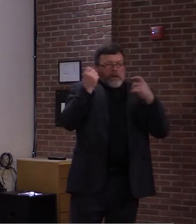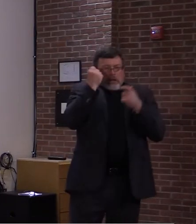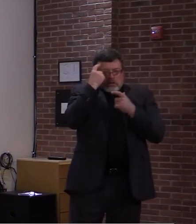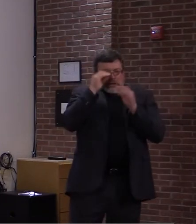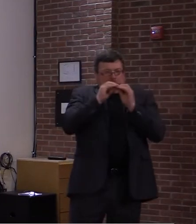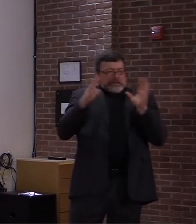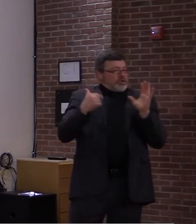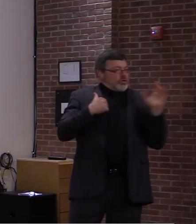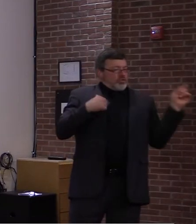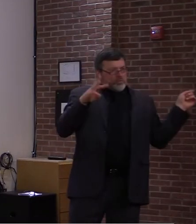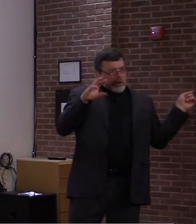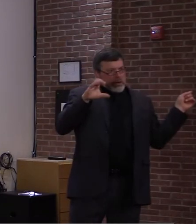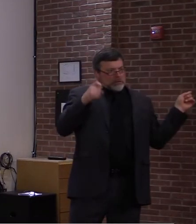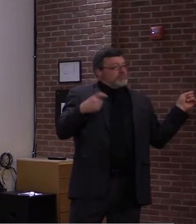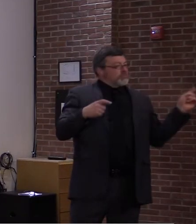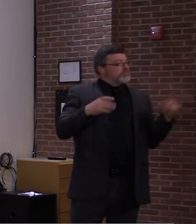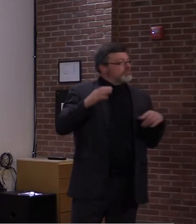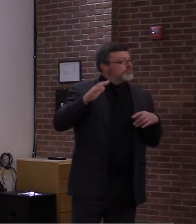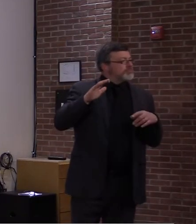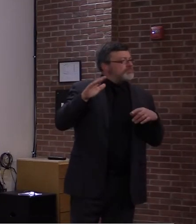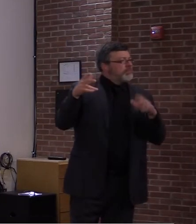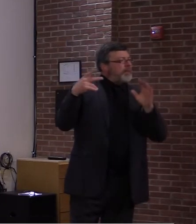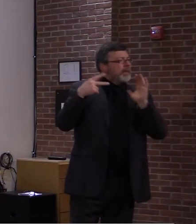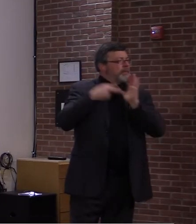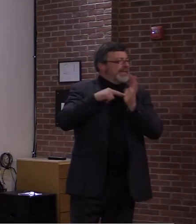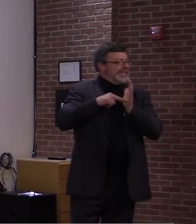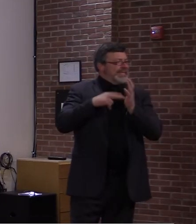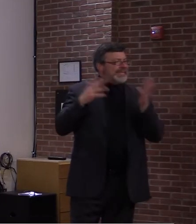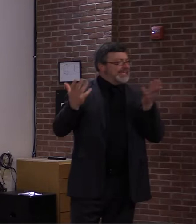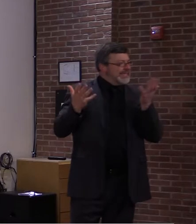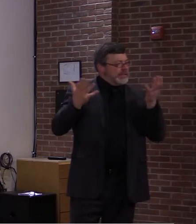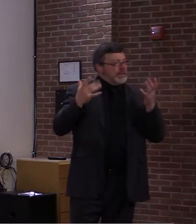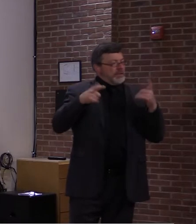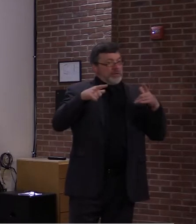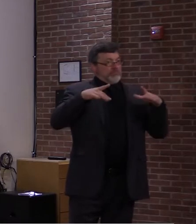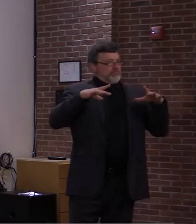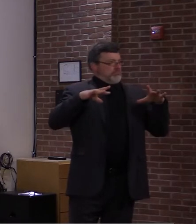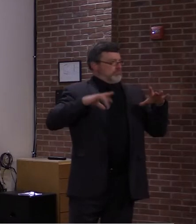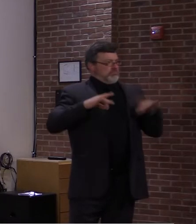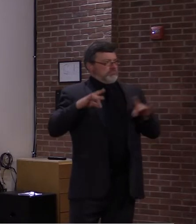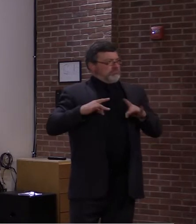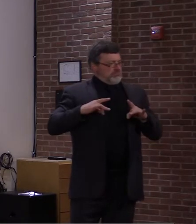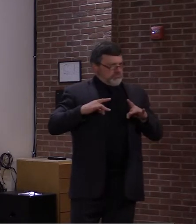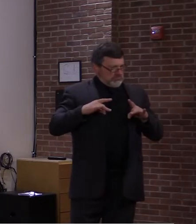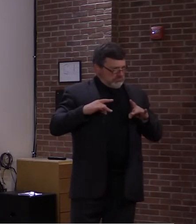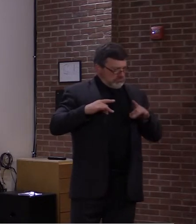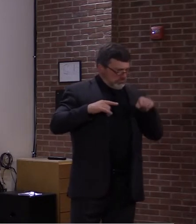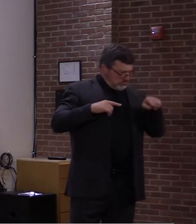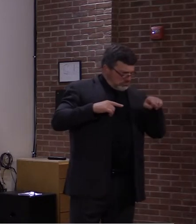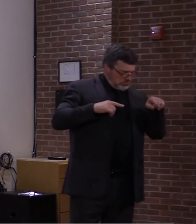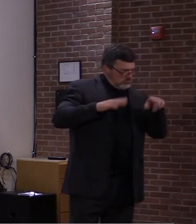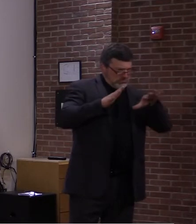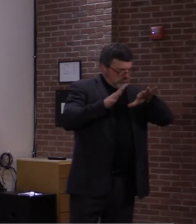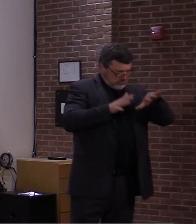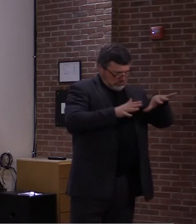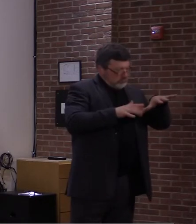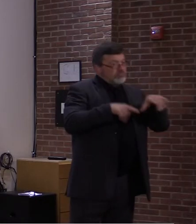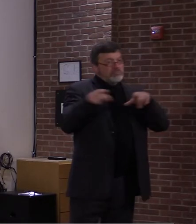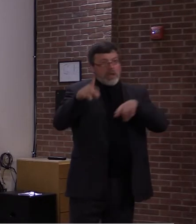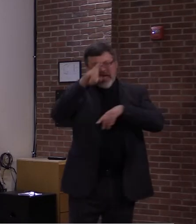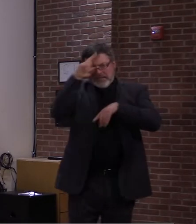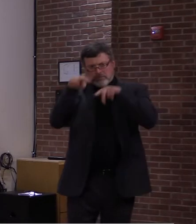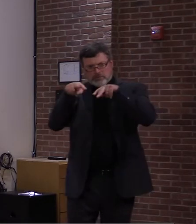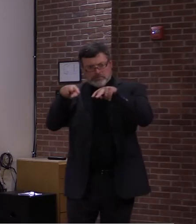are starting to see this unlinking, if you will, between cases and hospitalization. Yes, the decoupling, as it's called, for